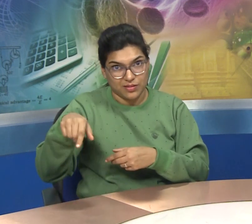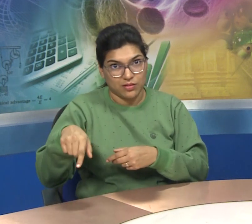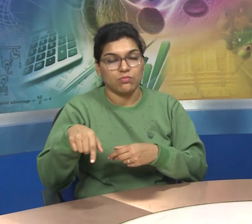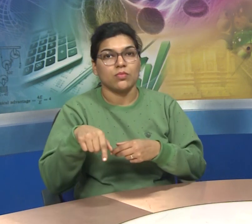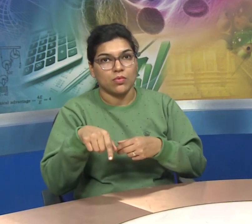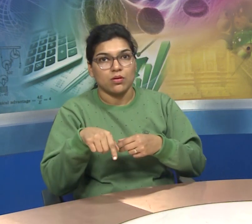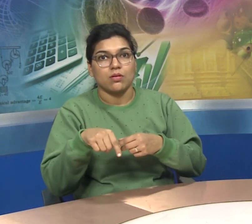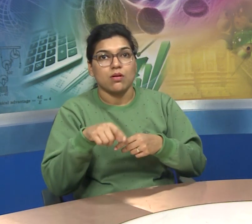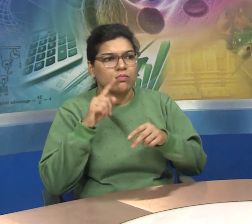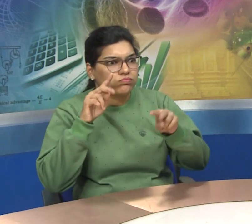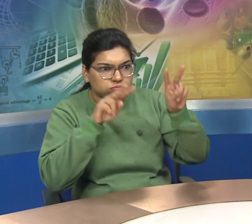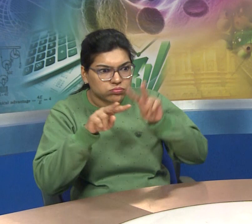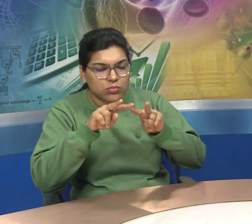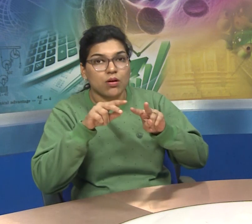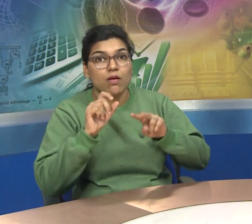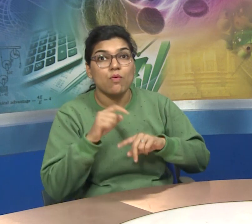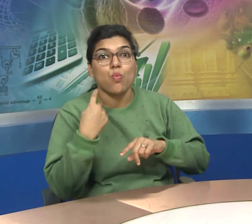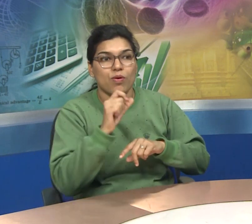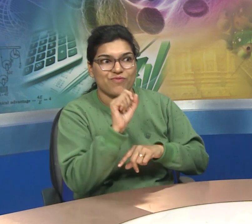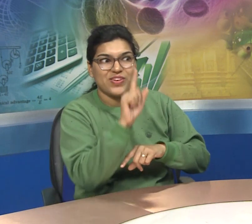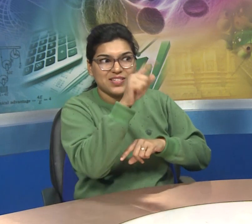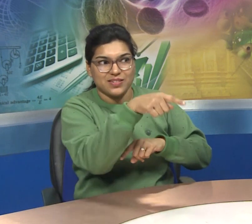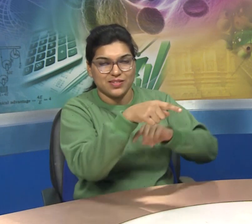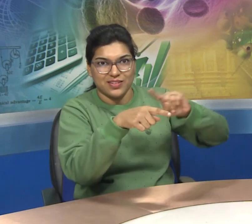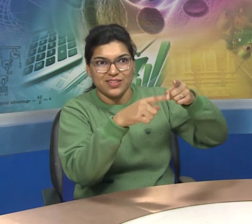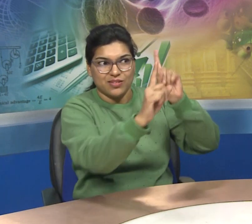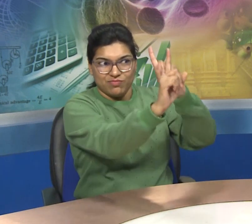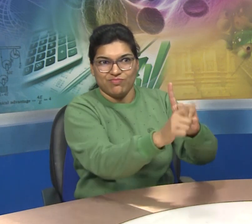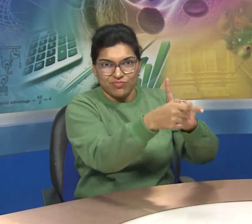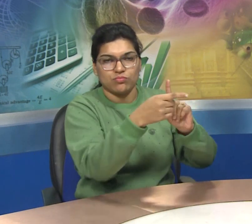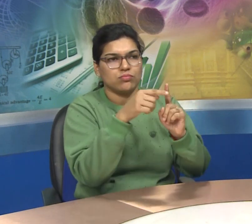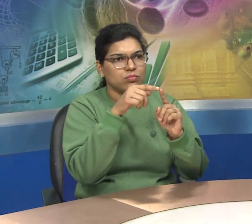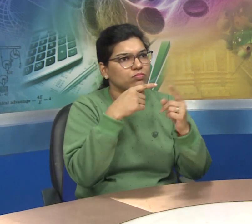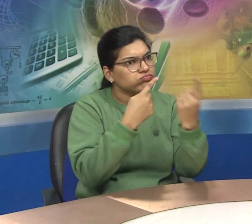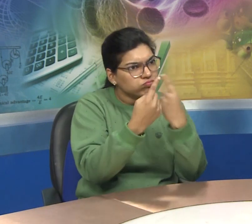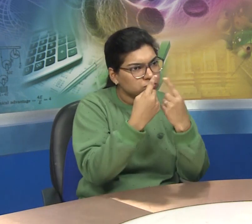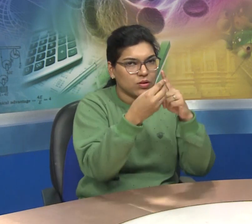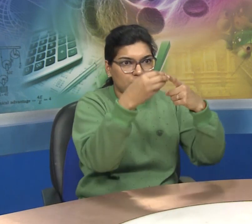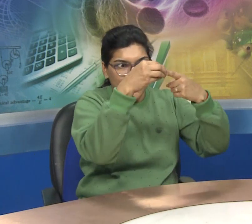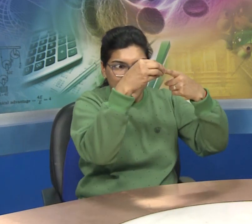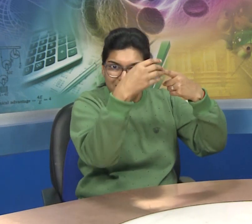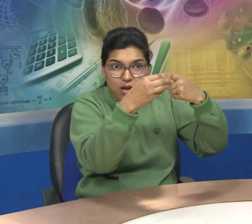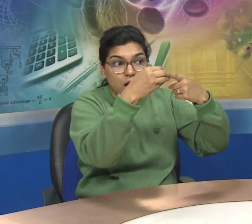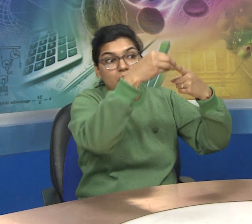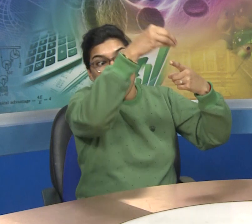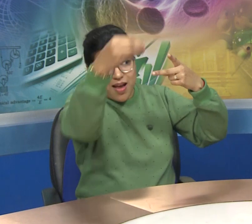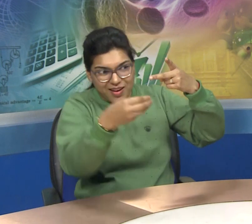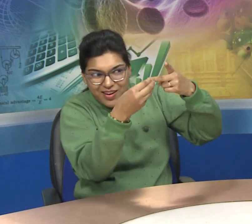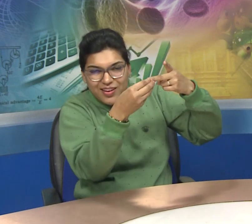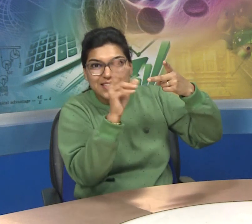tertiary sources are third in the order of appearance, and these